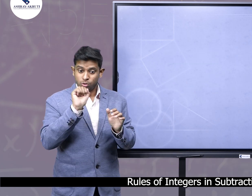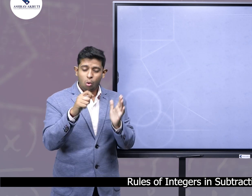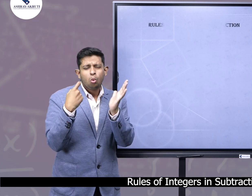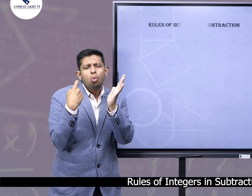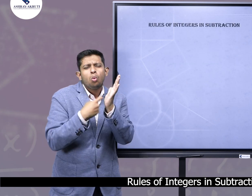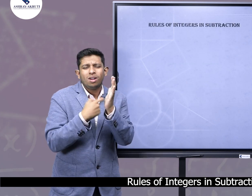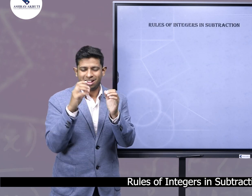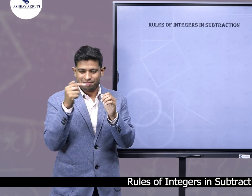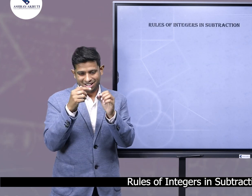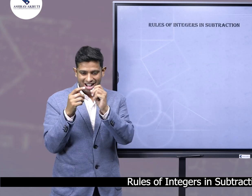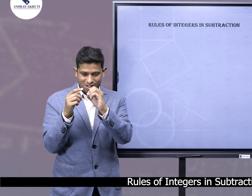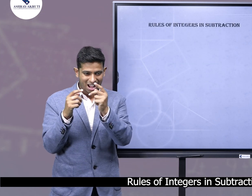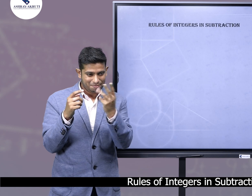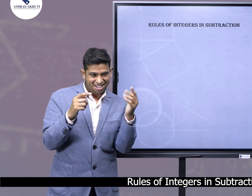Rules of integers in subtraction.